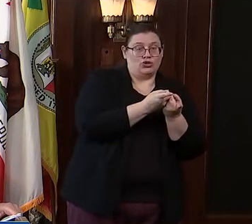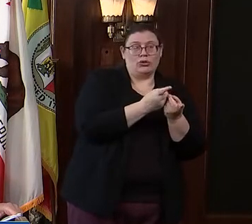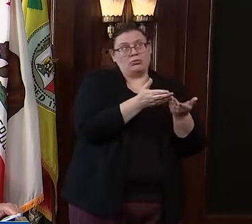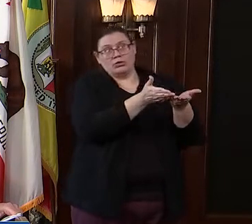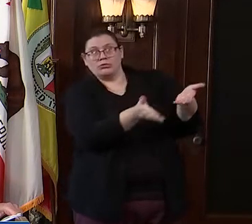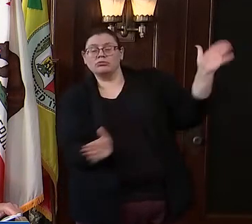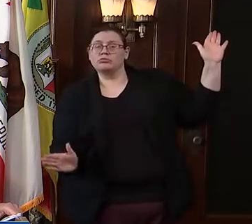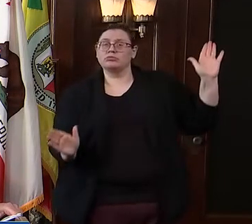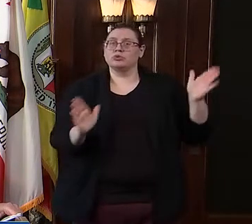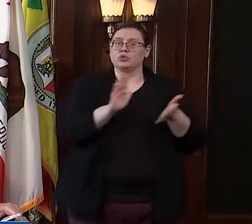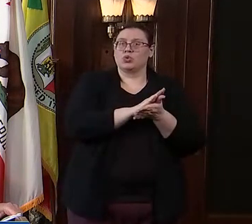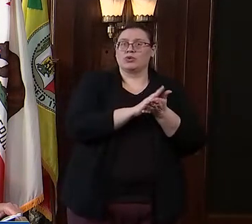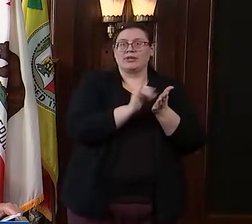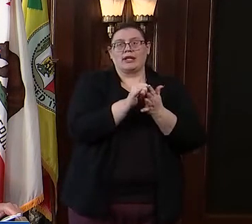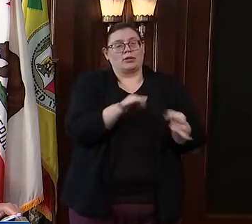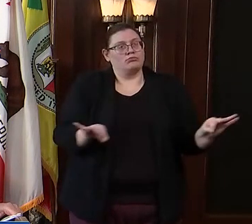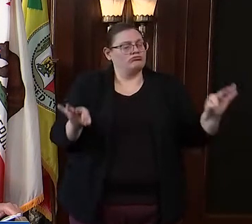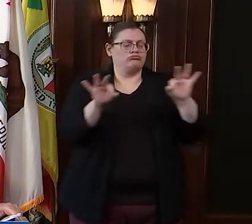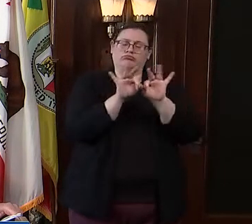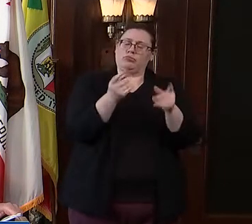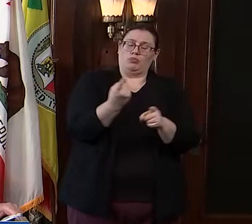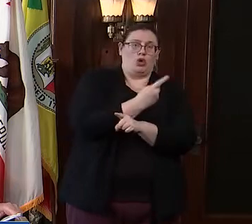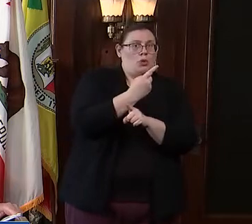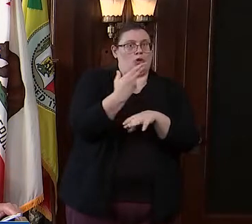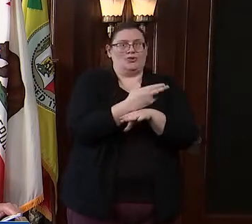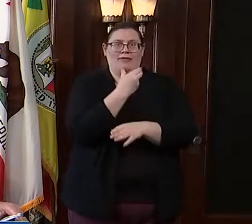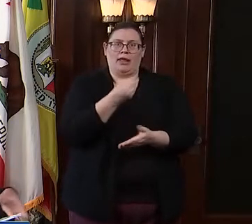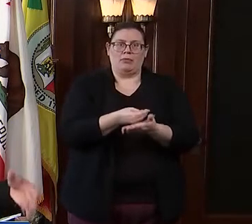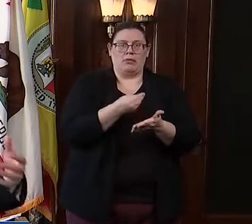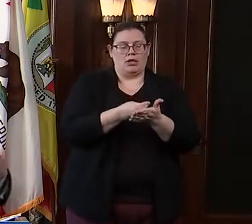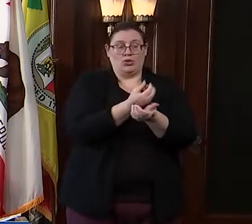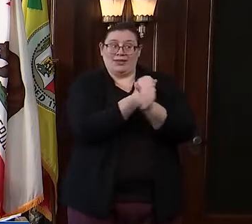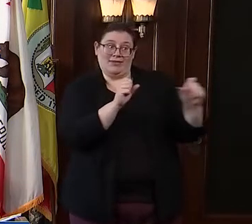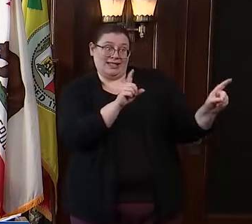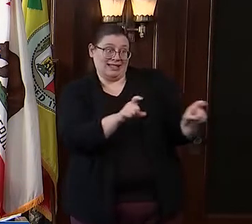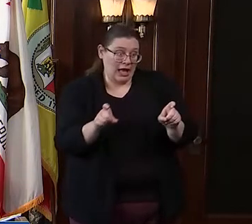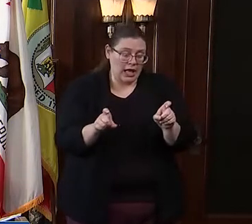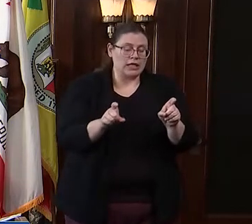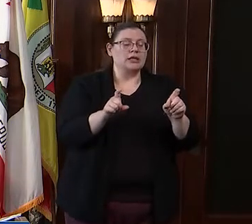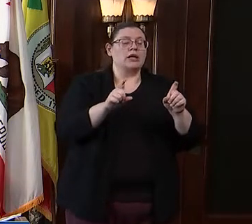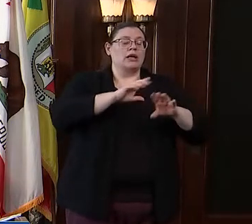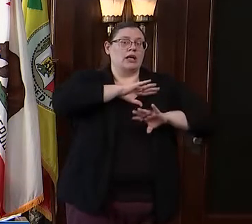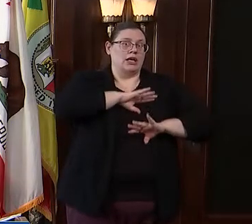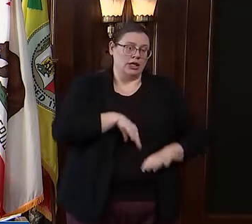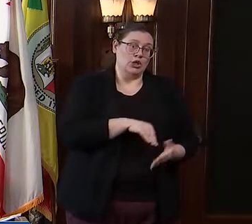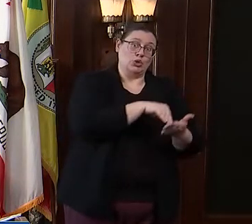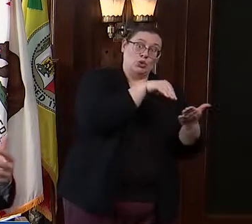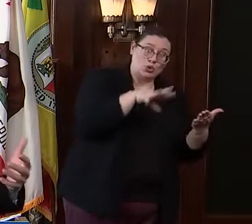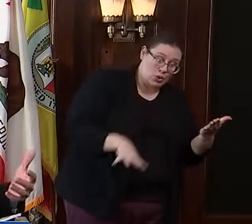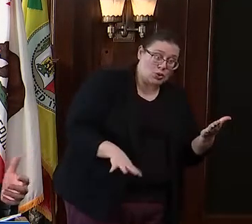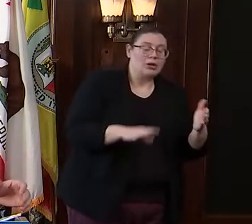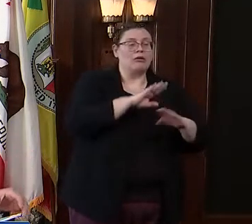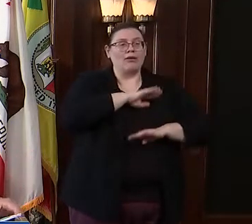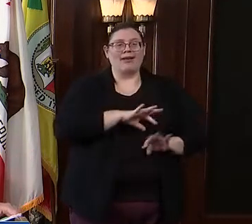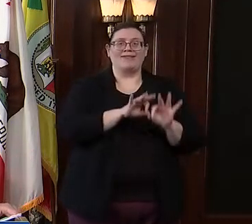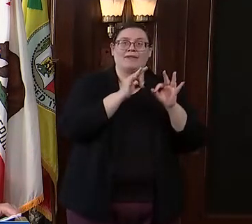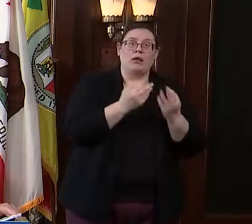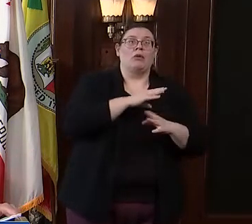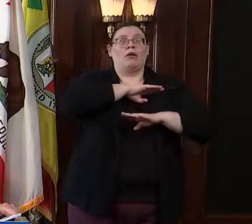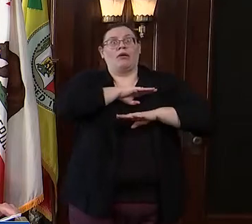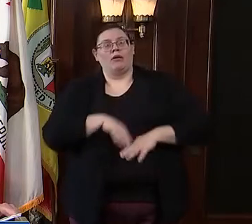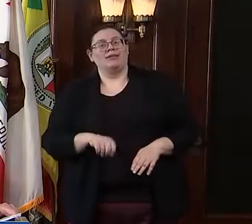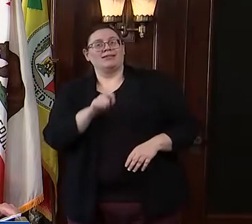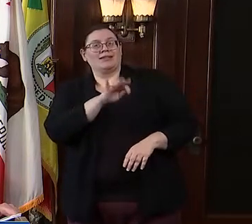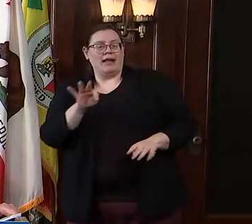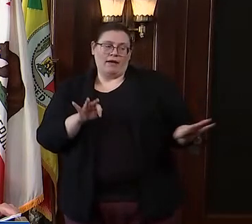something that would be a very appropriate use of that money so that we can safely test, safely reassure both students, their families, and staff in our